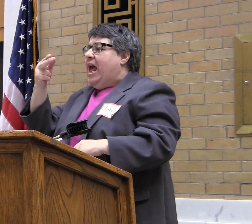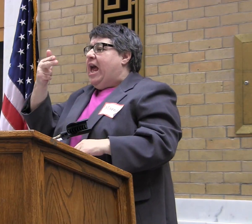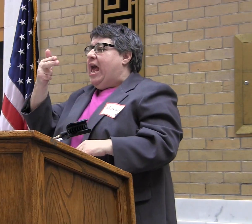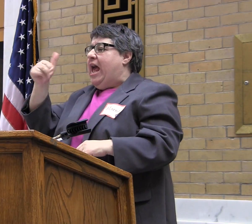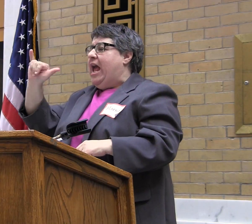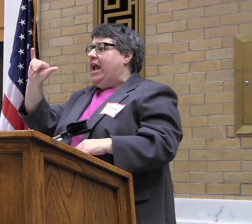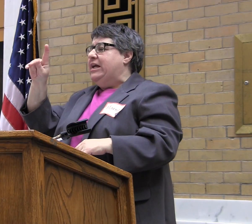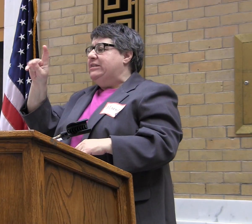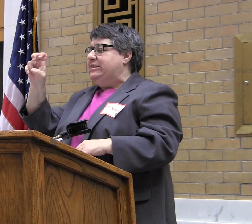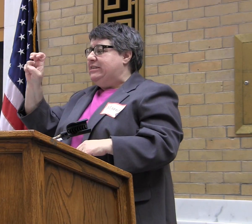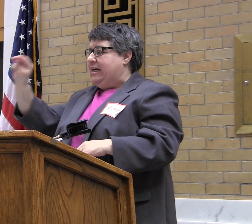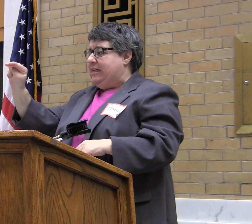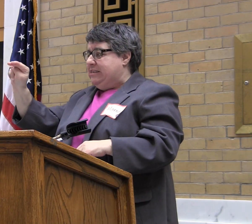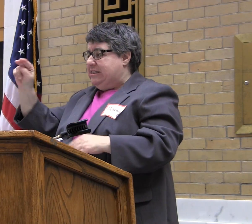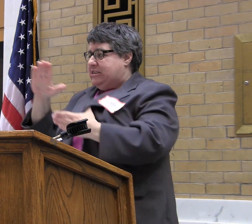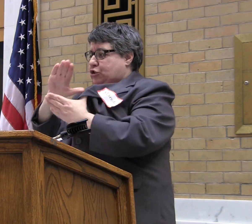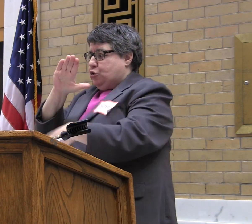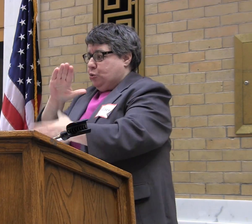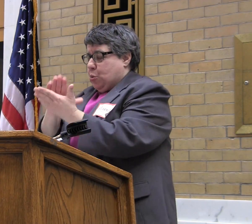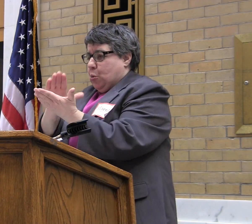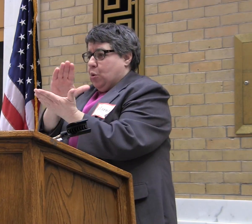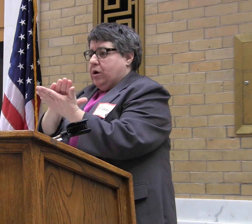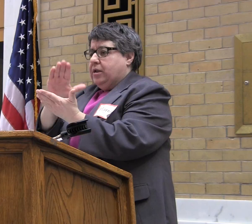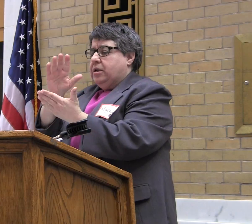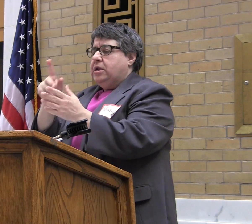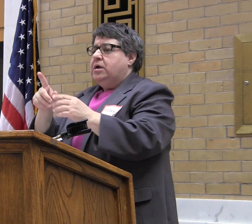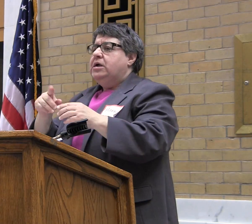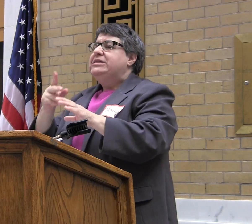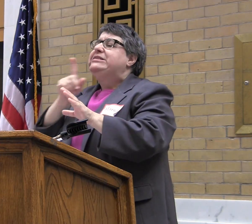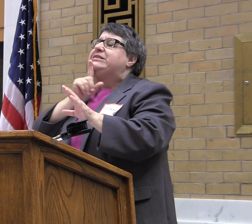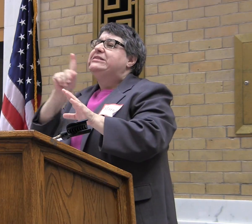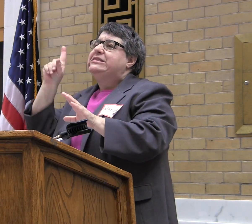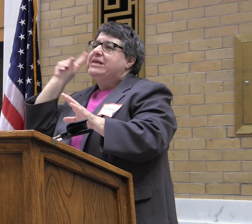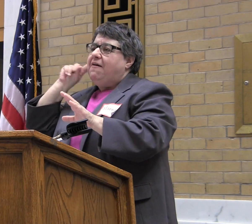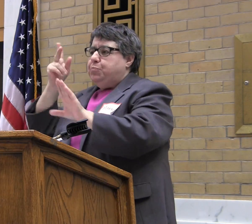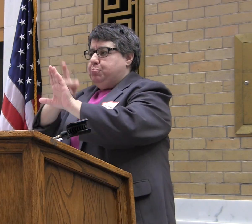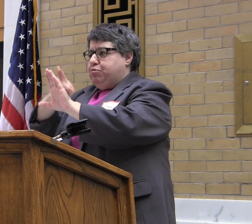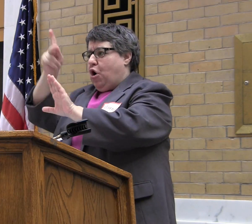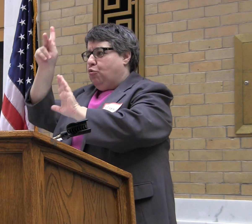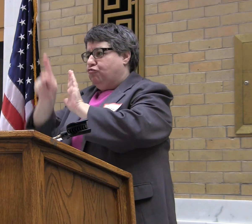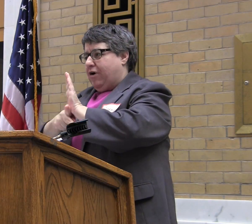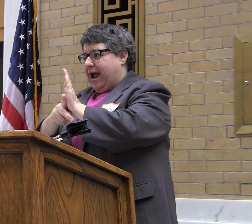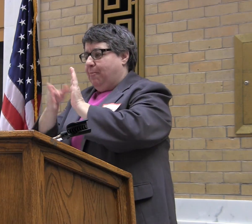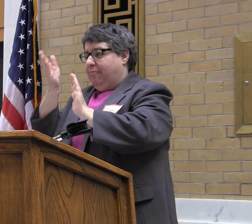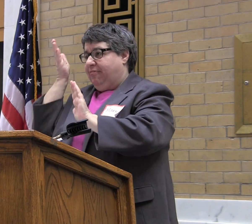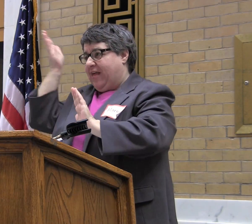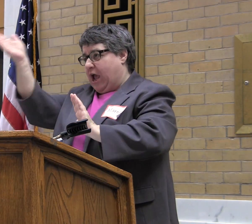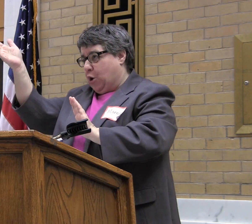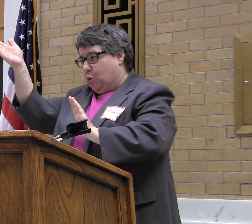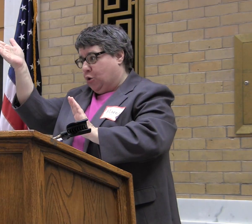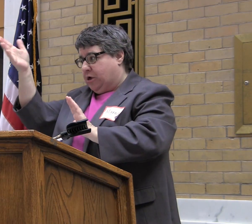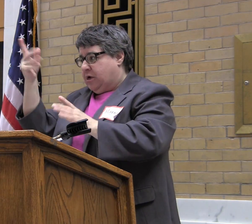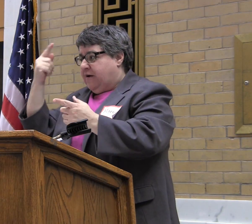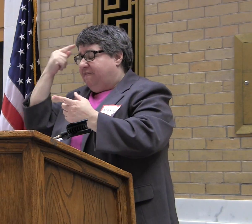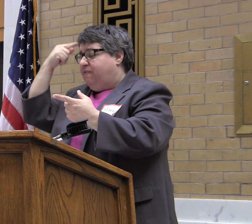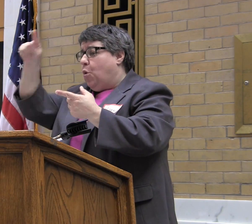And having gone to multiple schools and failed, finally, I was admitted to the Canadian Deaf